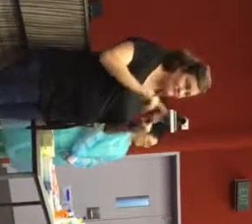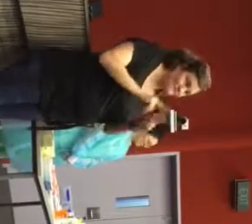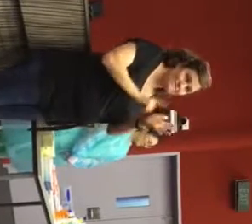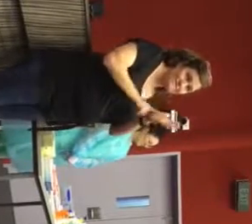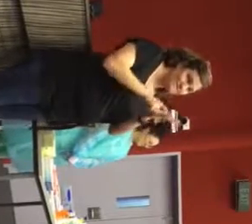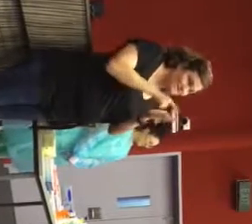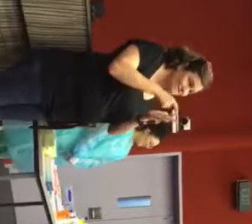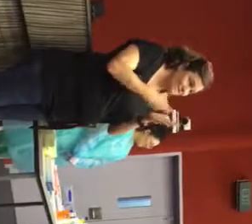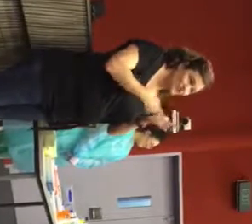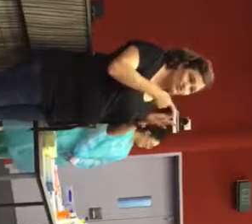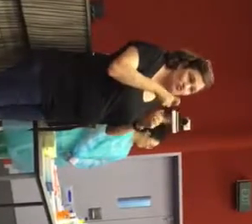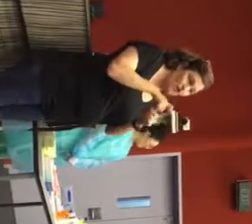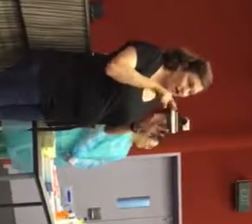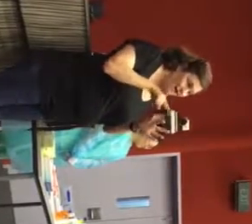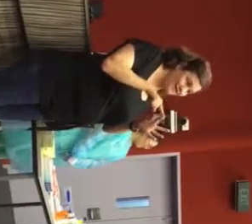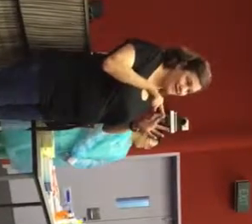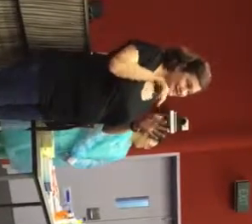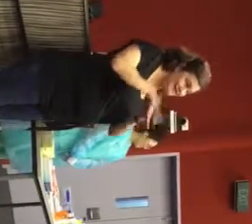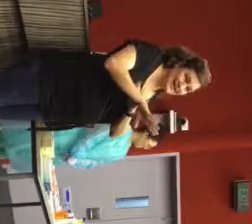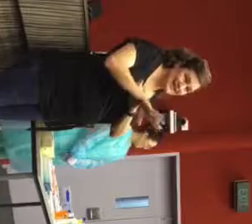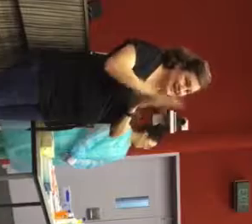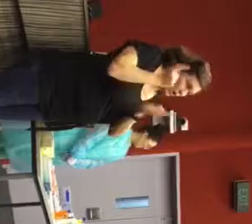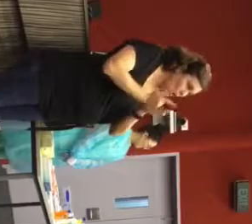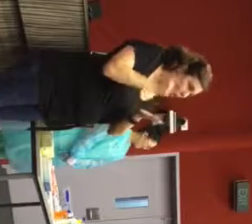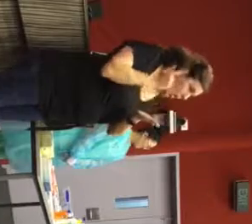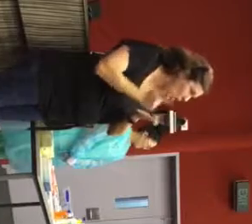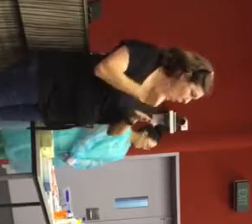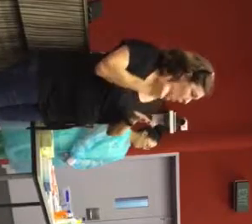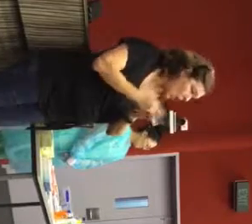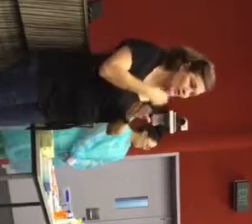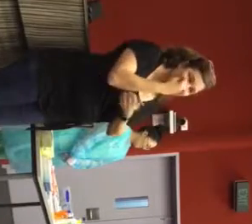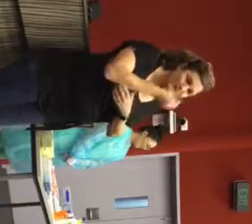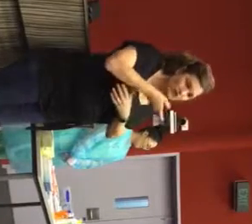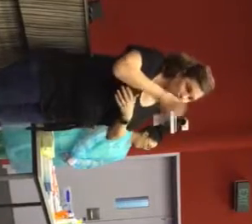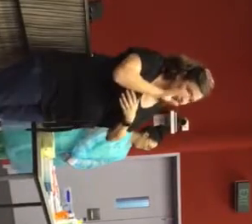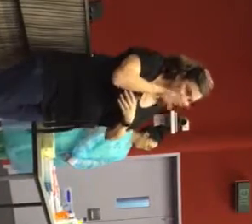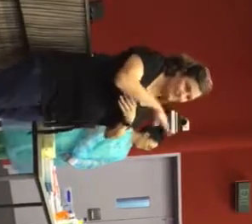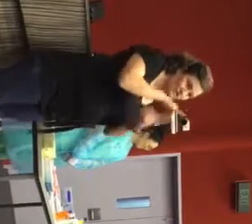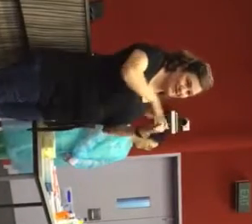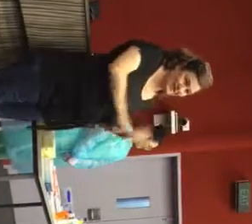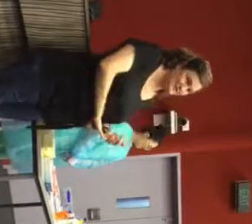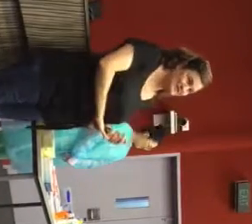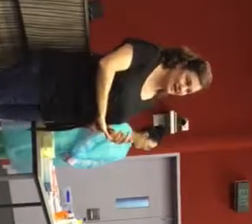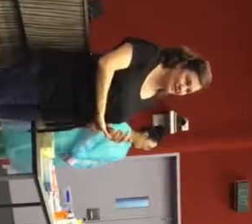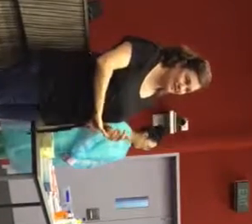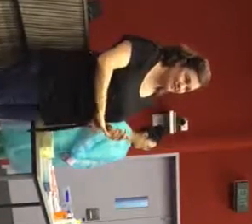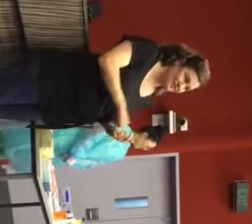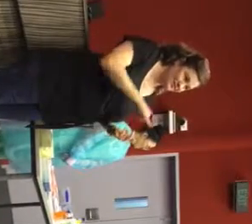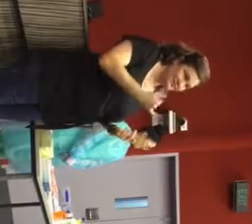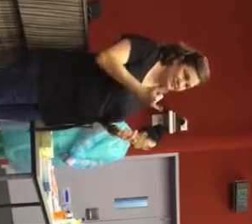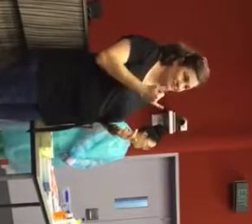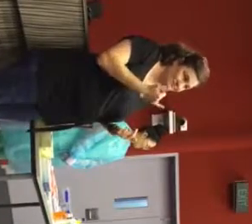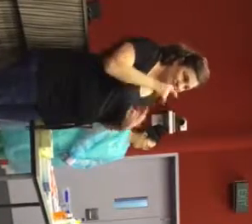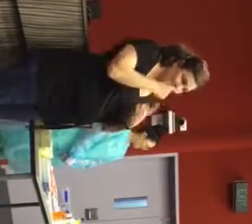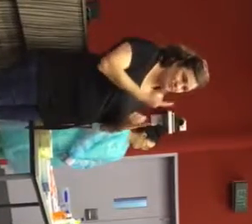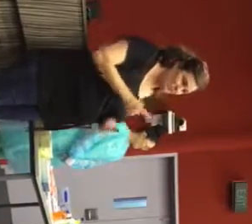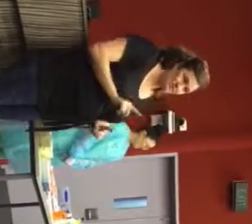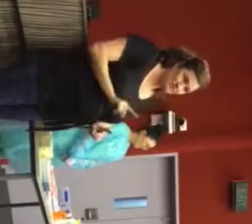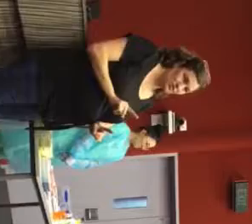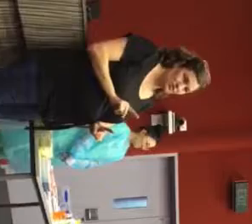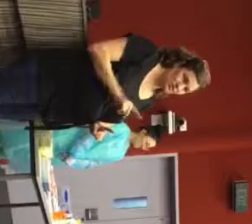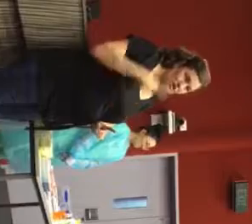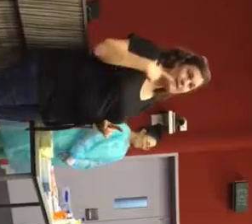you have completely pure foods, pure water. It's not possible to do that